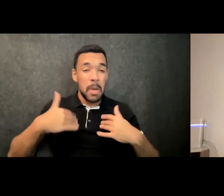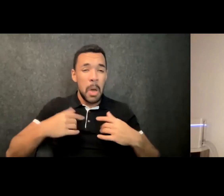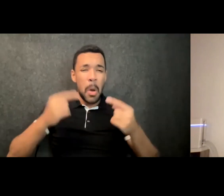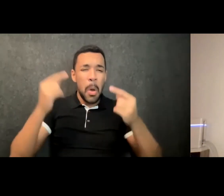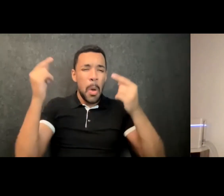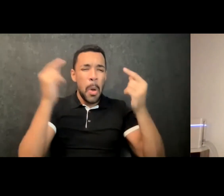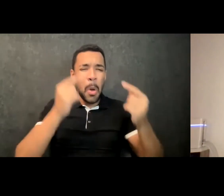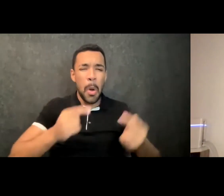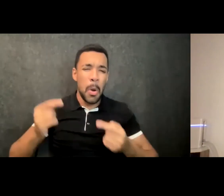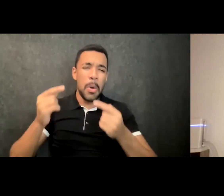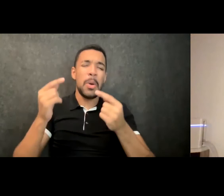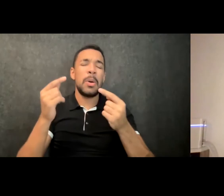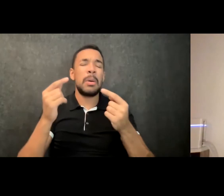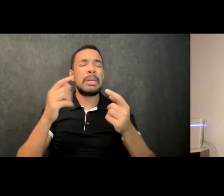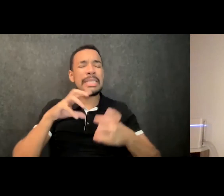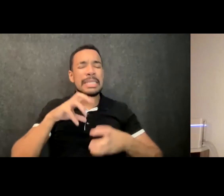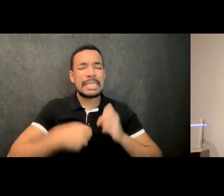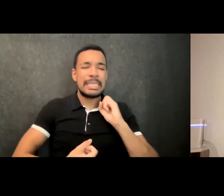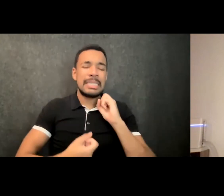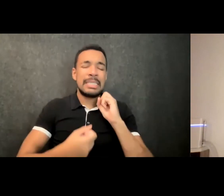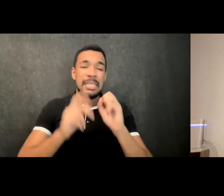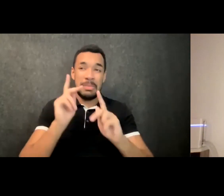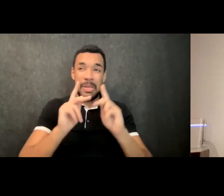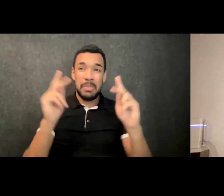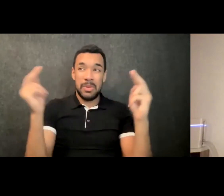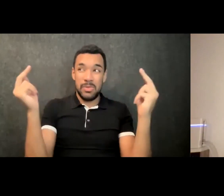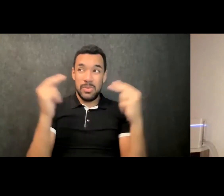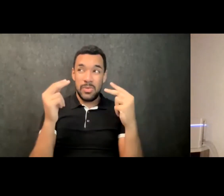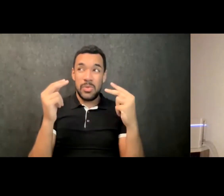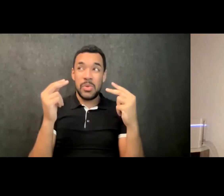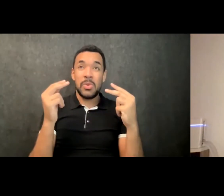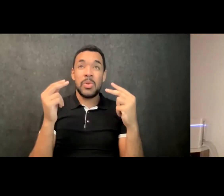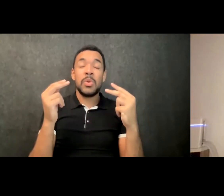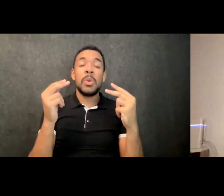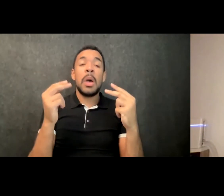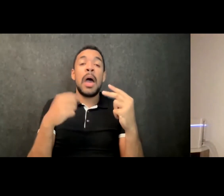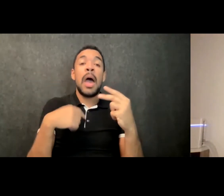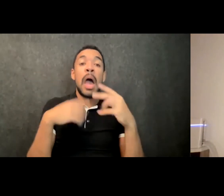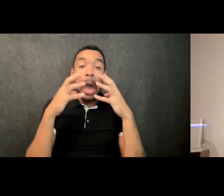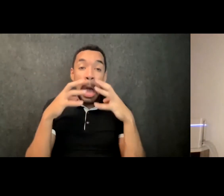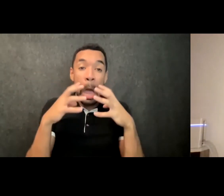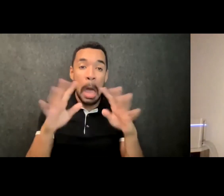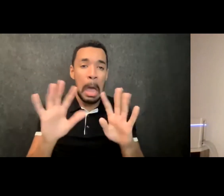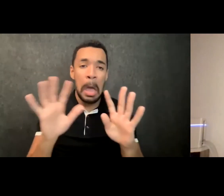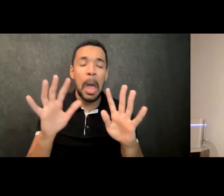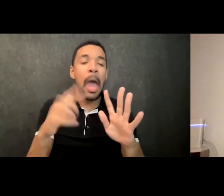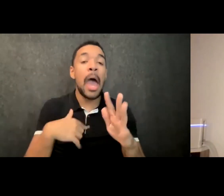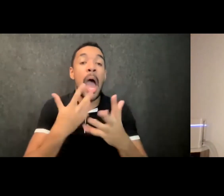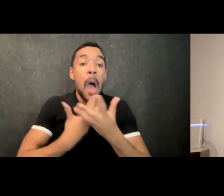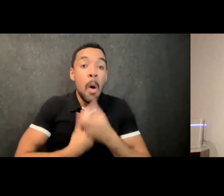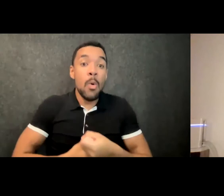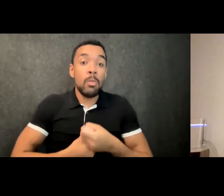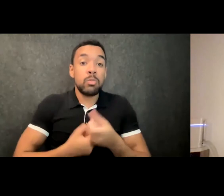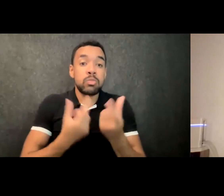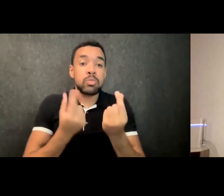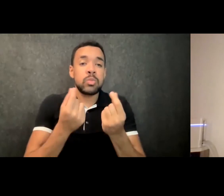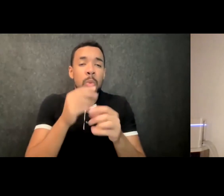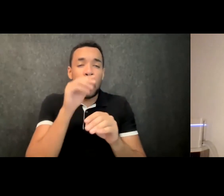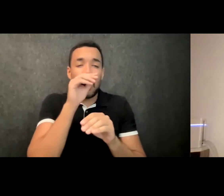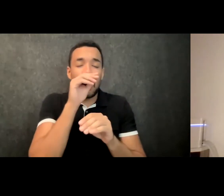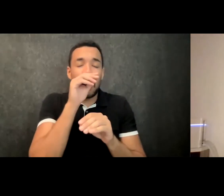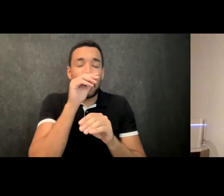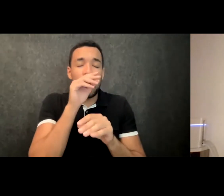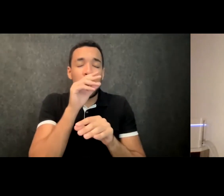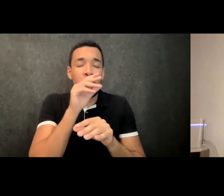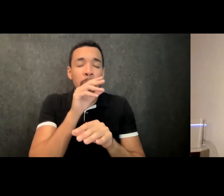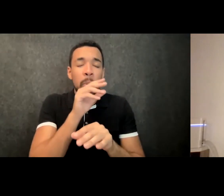want attention, to keep myself from breaking so hard I couldn't put myself back together. I'm only going